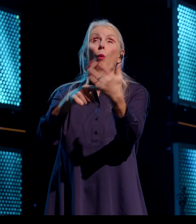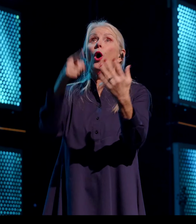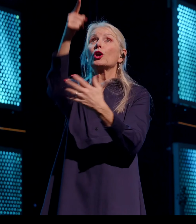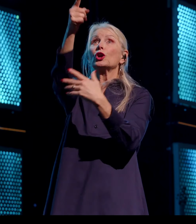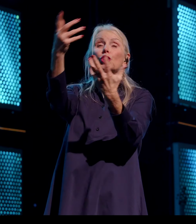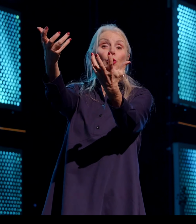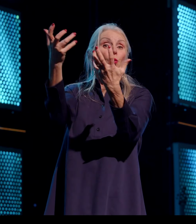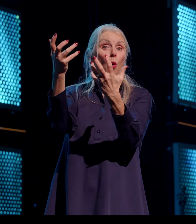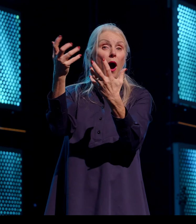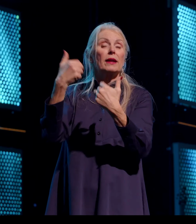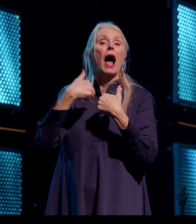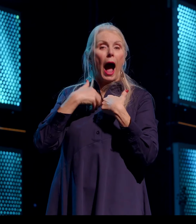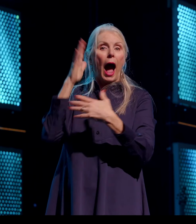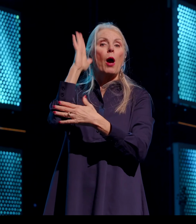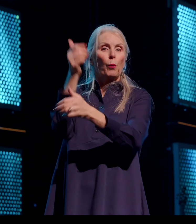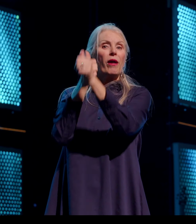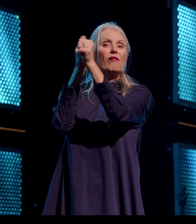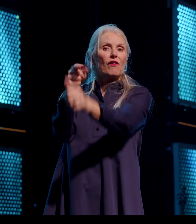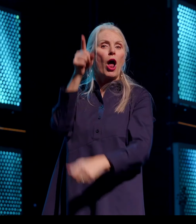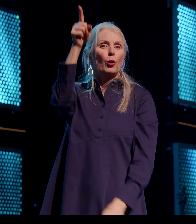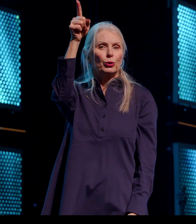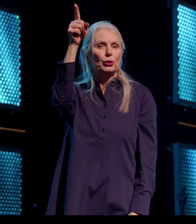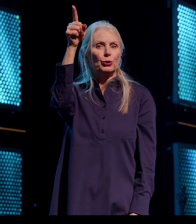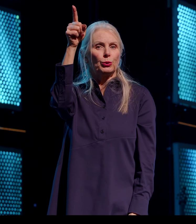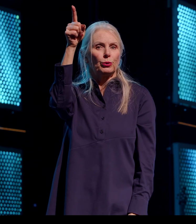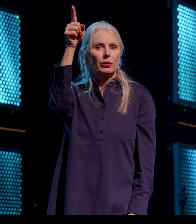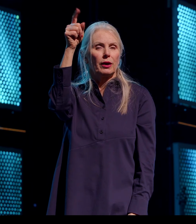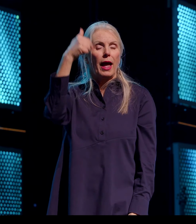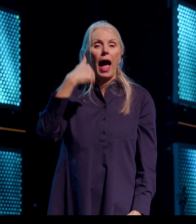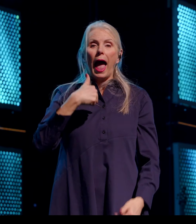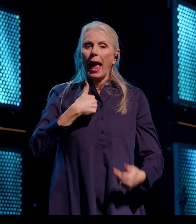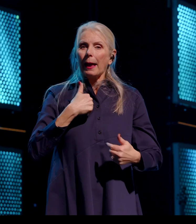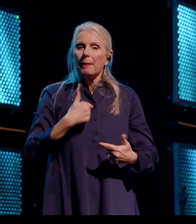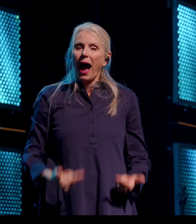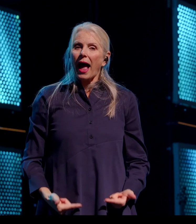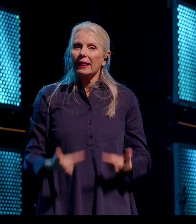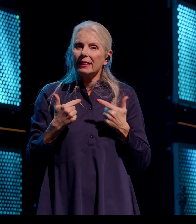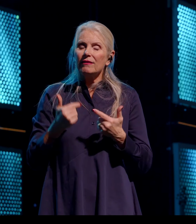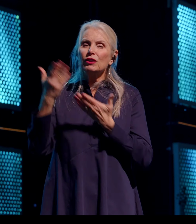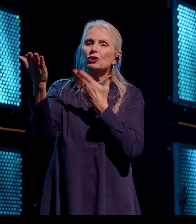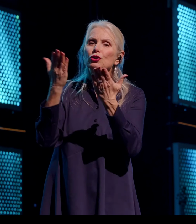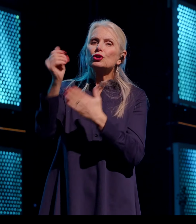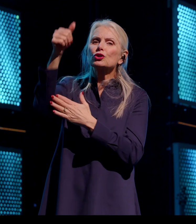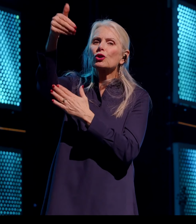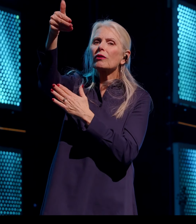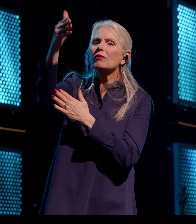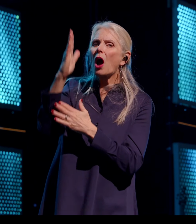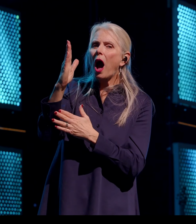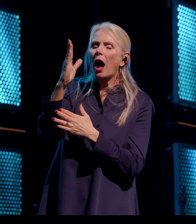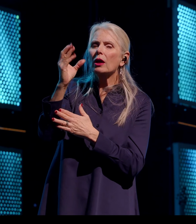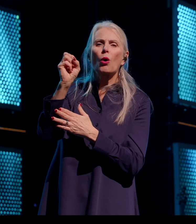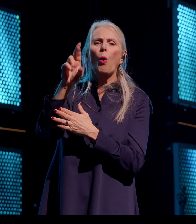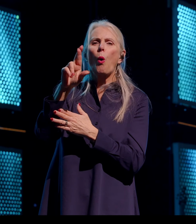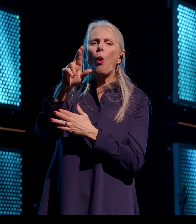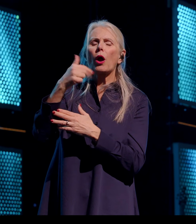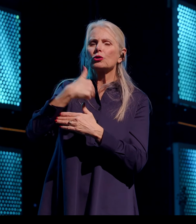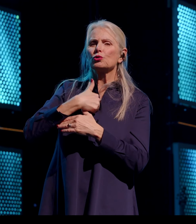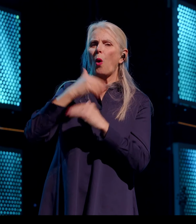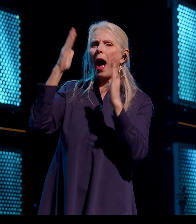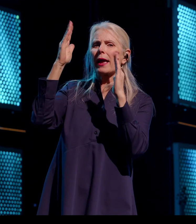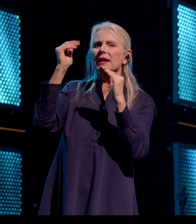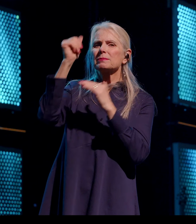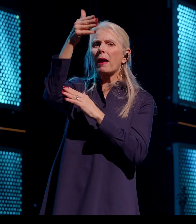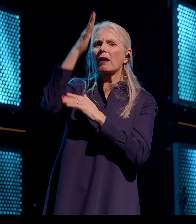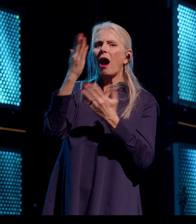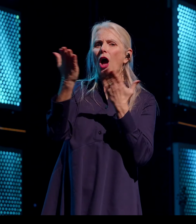will follow you. Am I living to serve God or hoping he serves me? Now, it's not wrong to